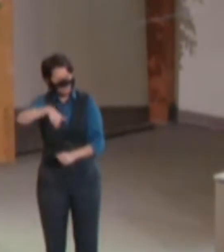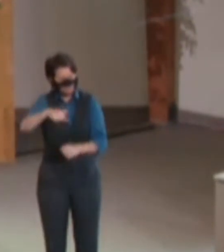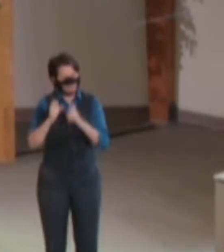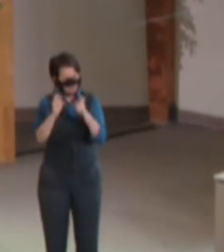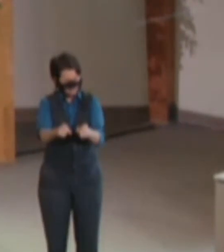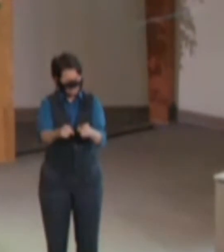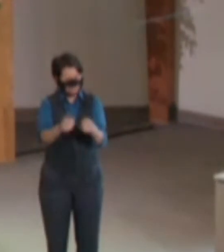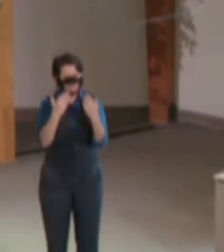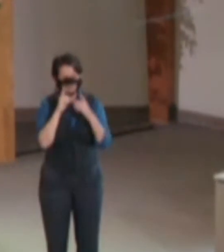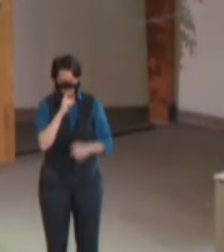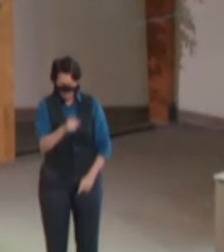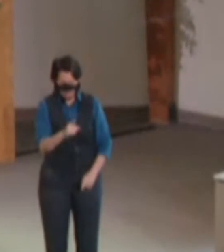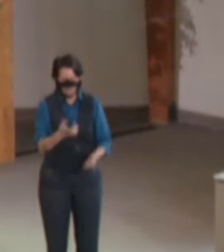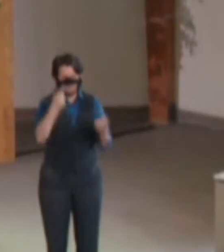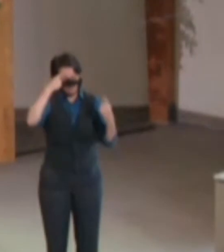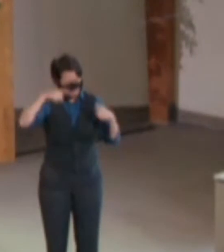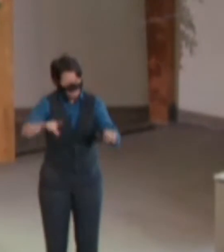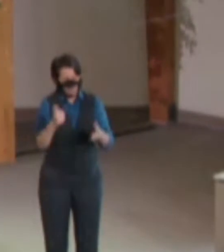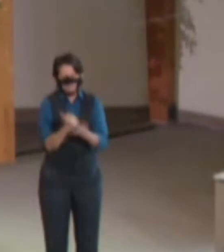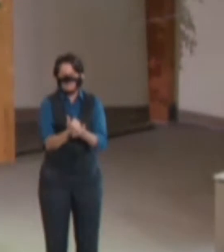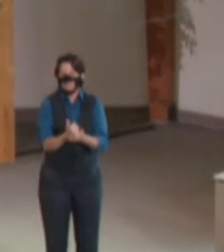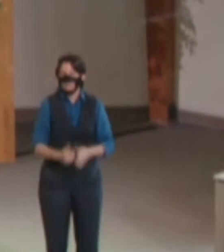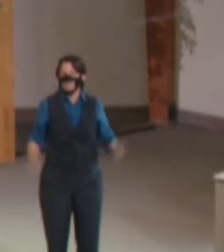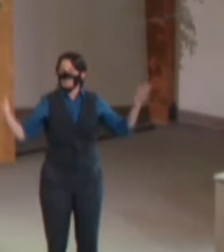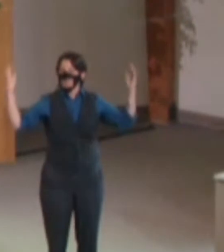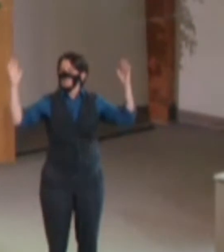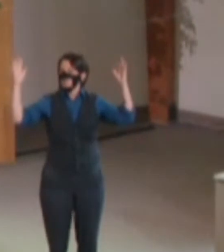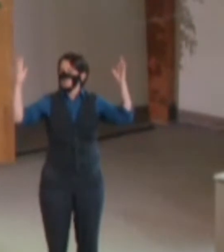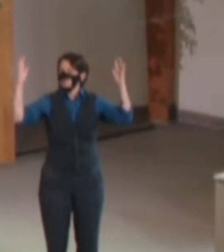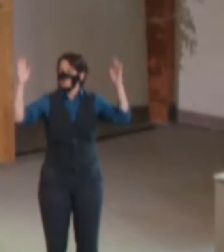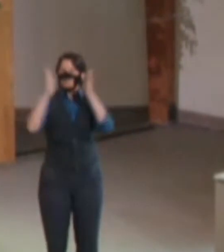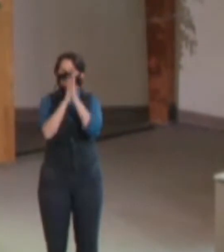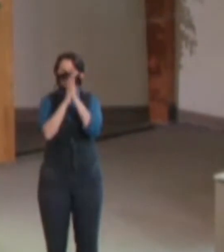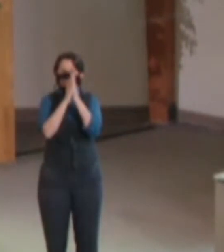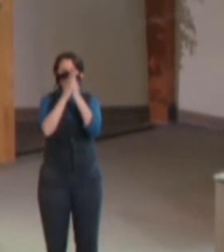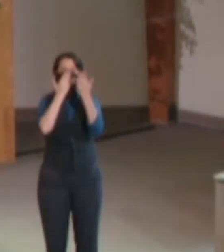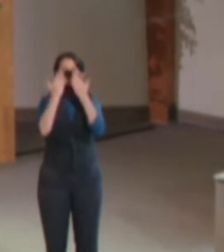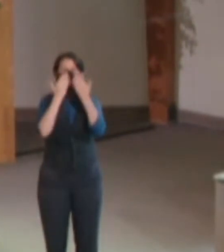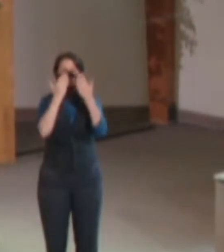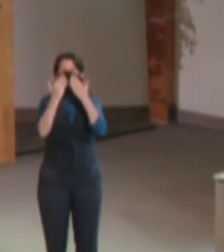is. Amen. Thank you, Tracy. Woo-hoo! Thank you, thank you, thank you, thank you.